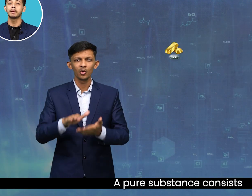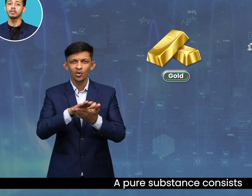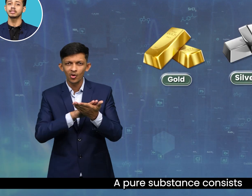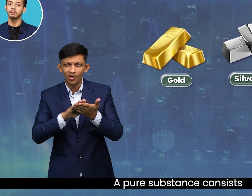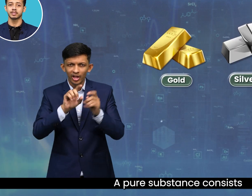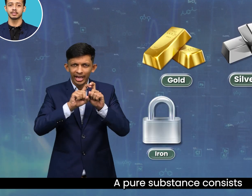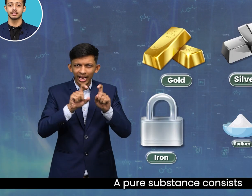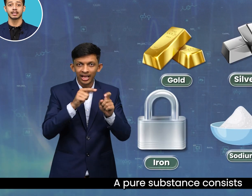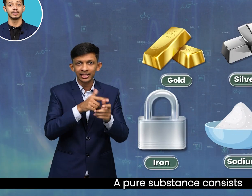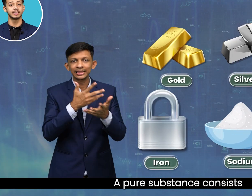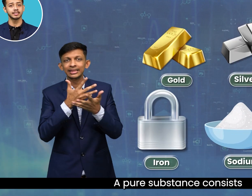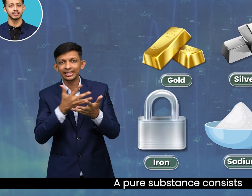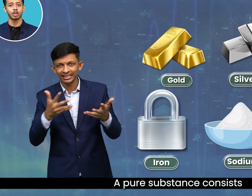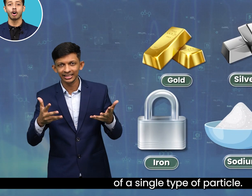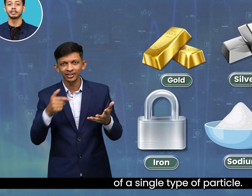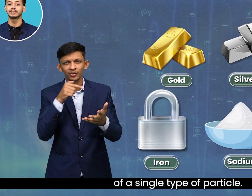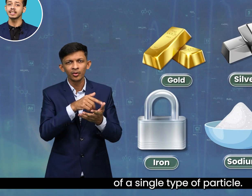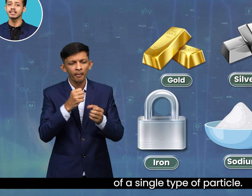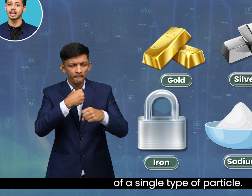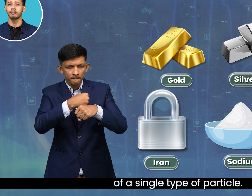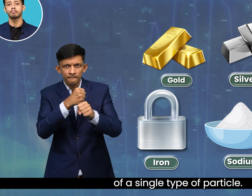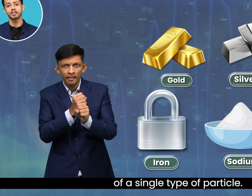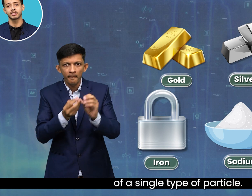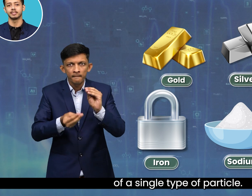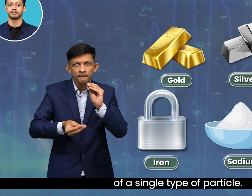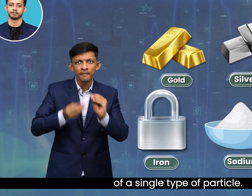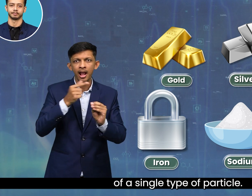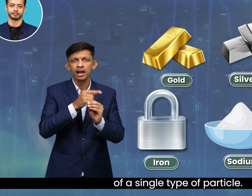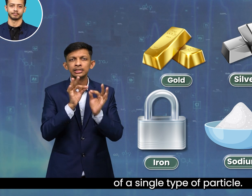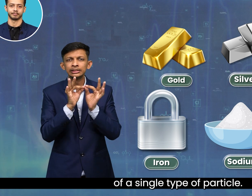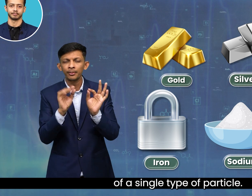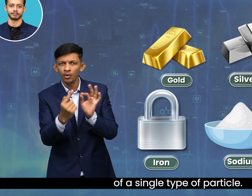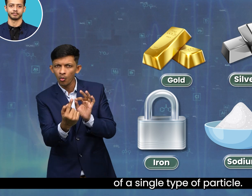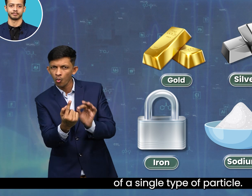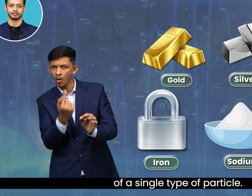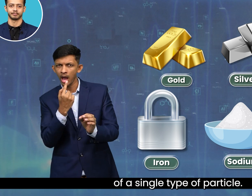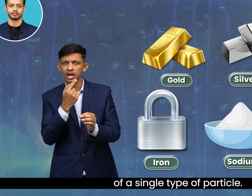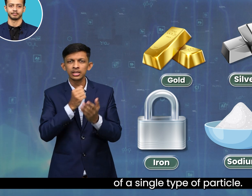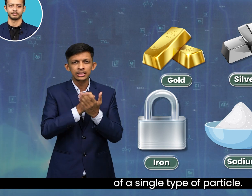A pure substance consists of a single type of particle.